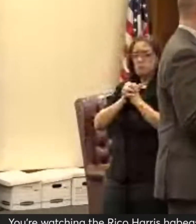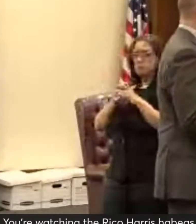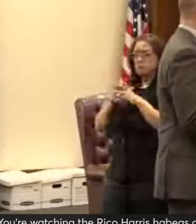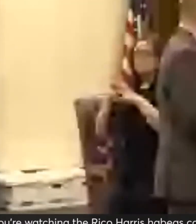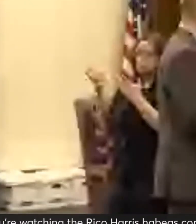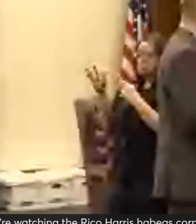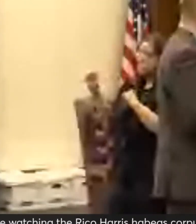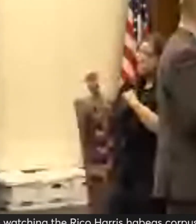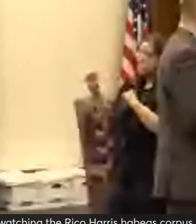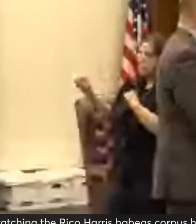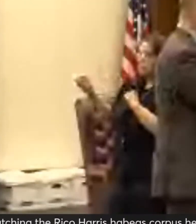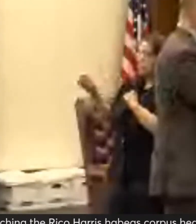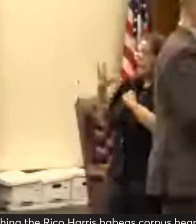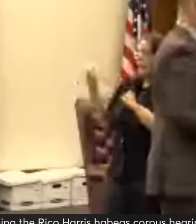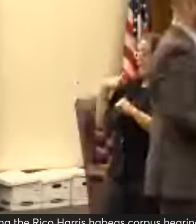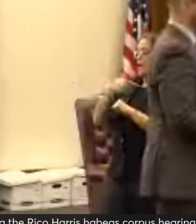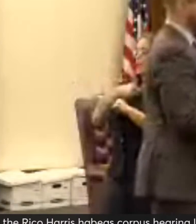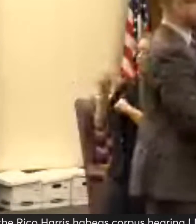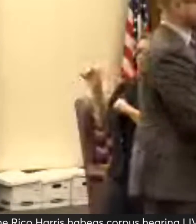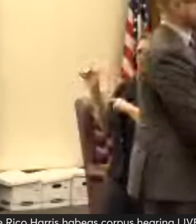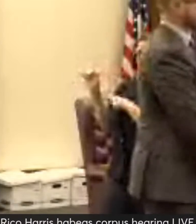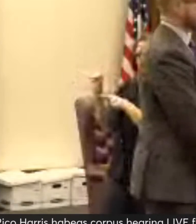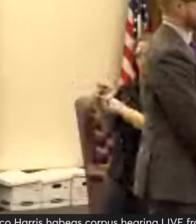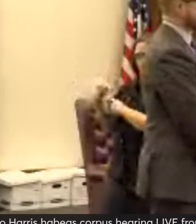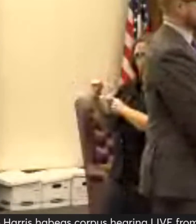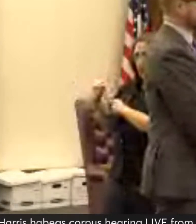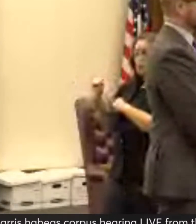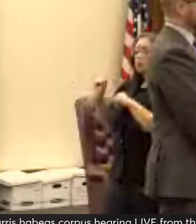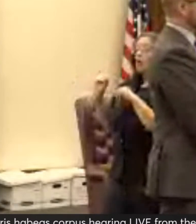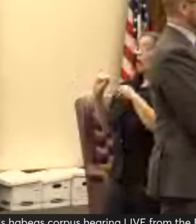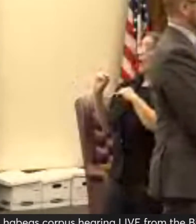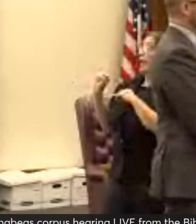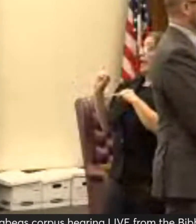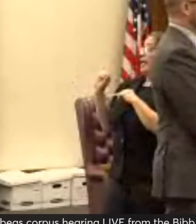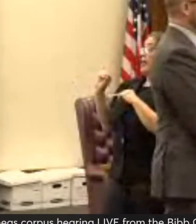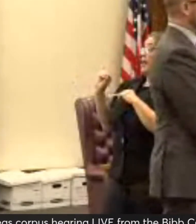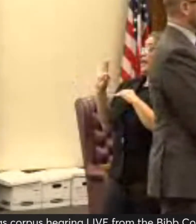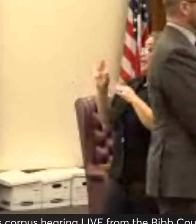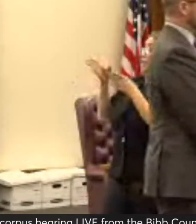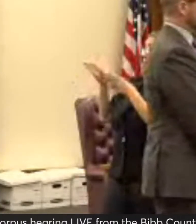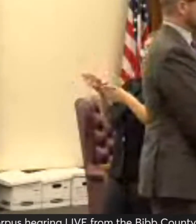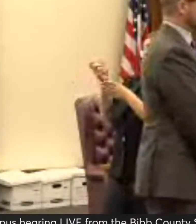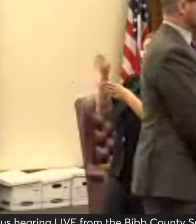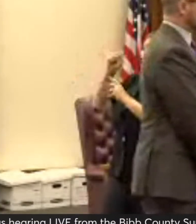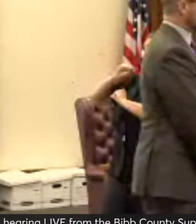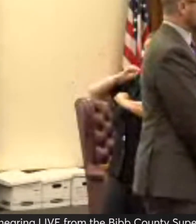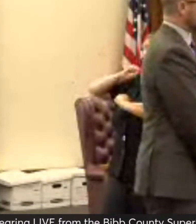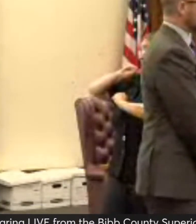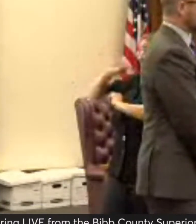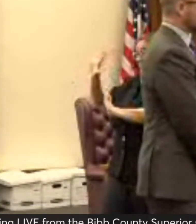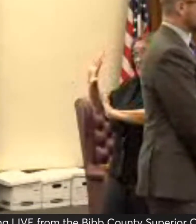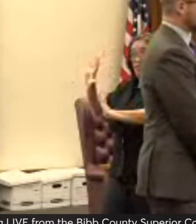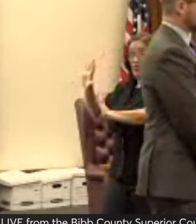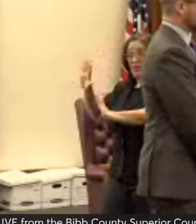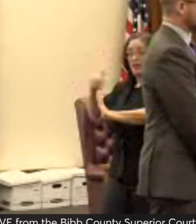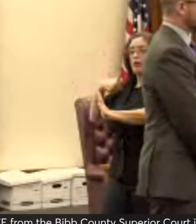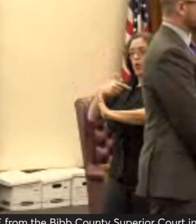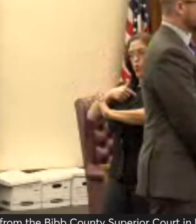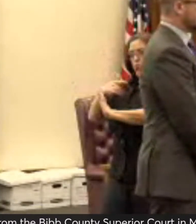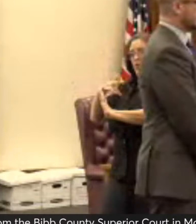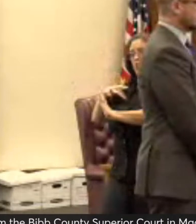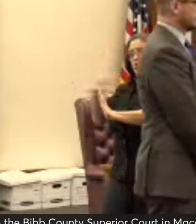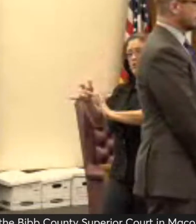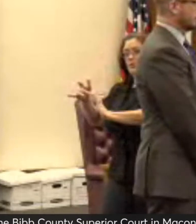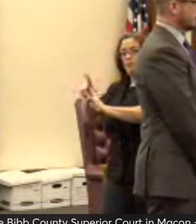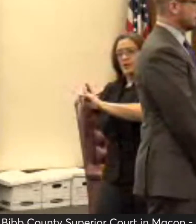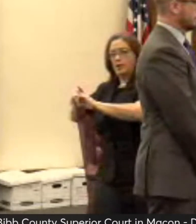Yes. And we also have, if it's somebody is not understanding at all, we will typically pause, ask